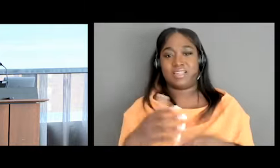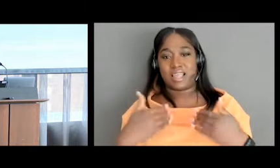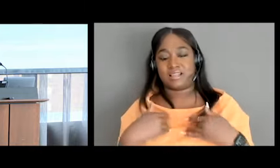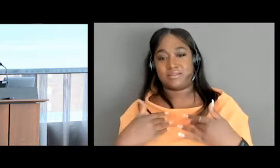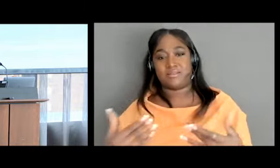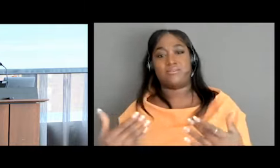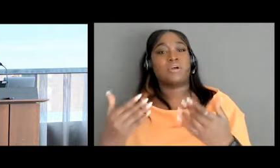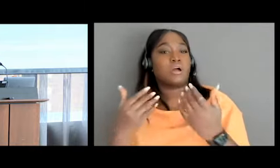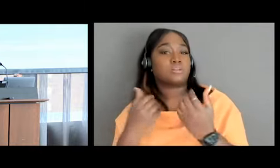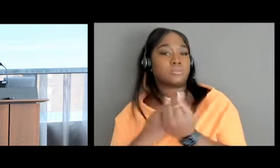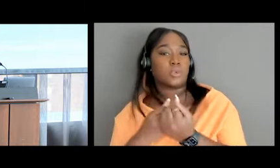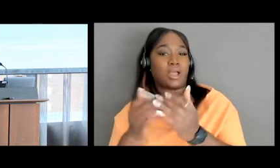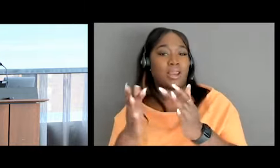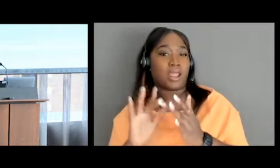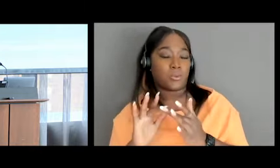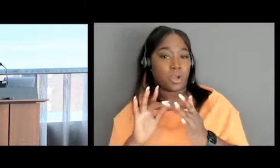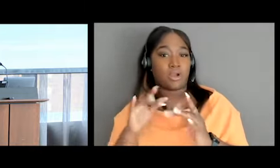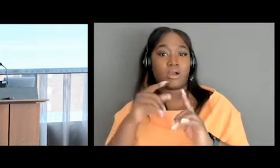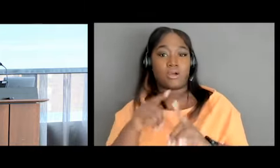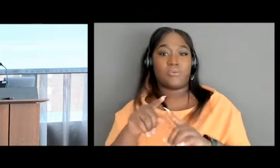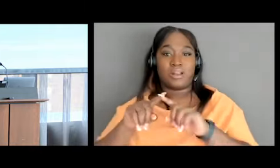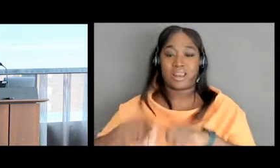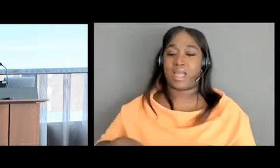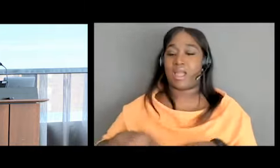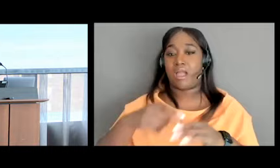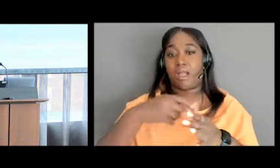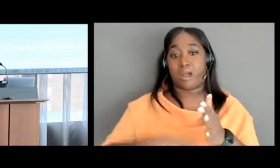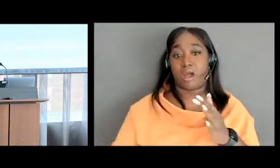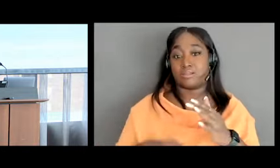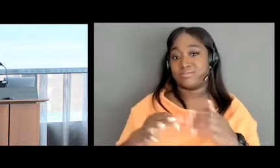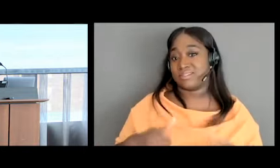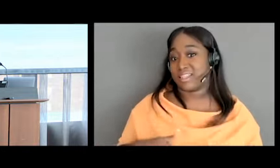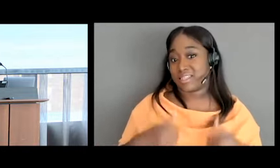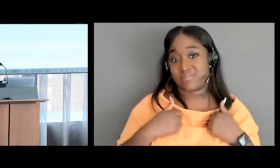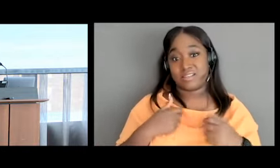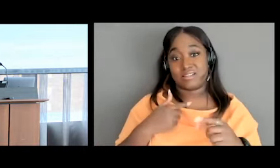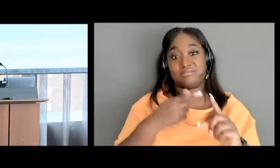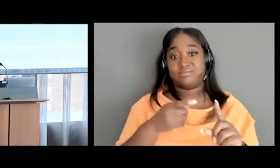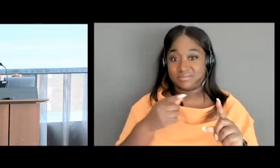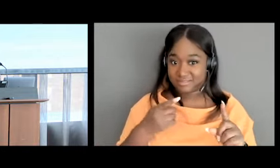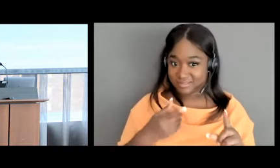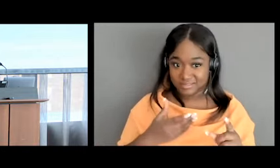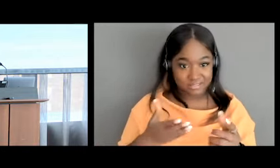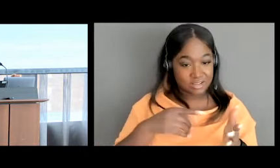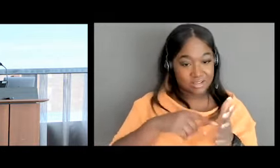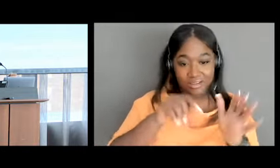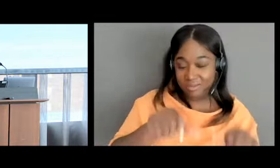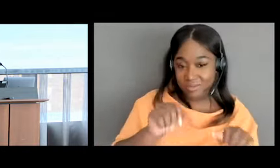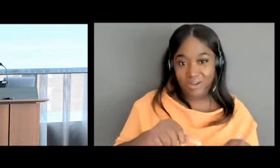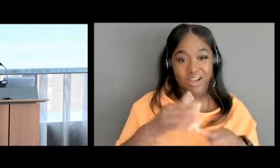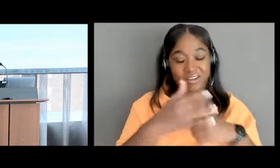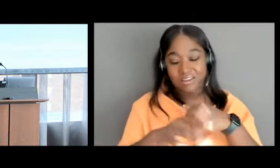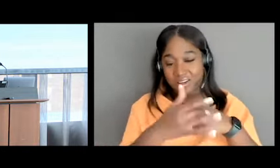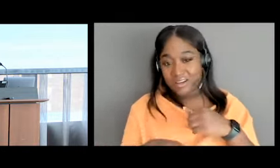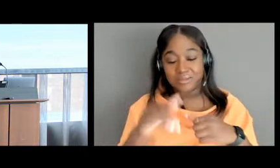that relies on the cost of living being commensurate, like available to be